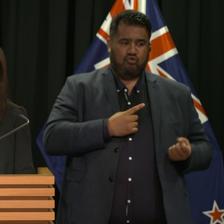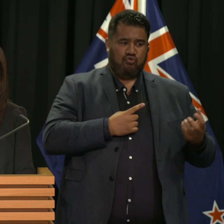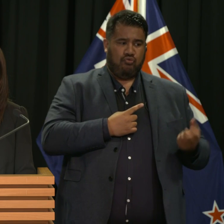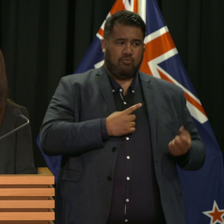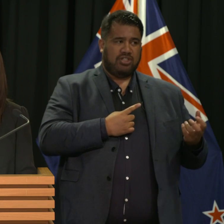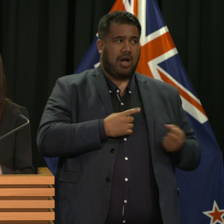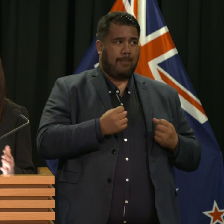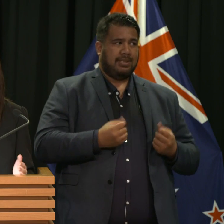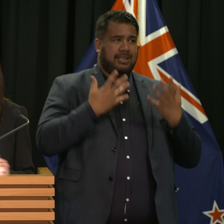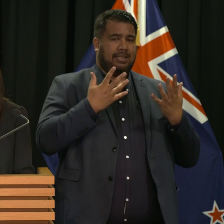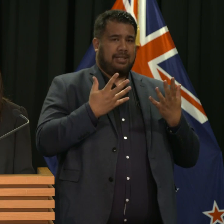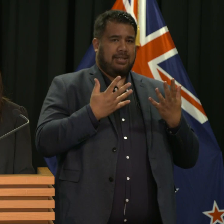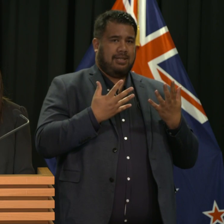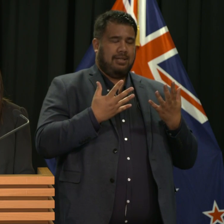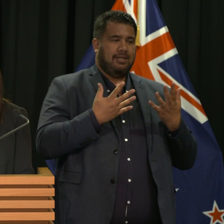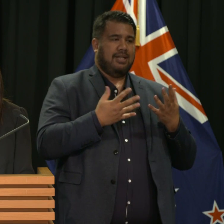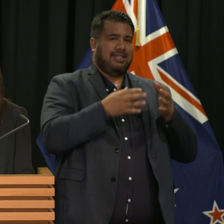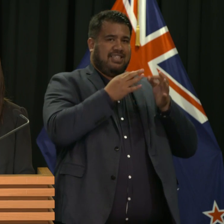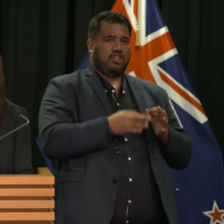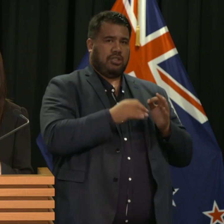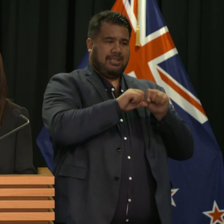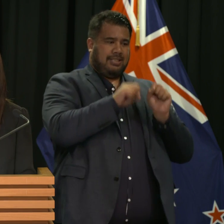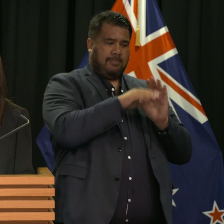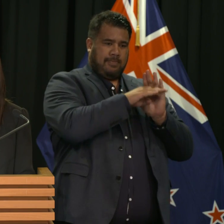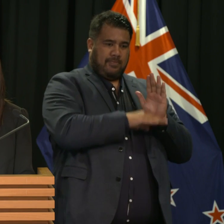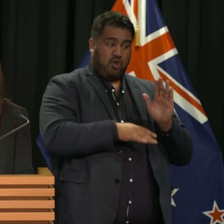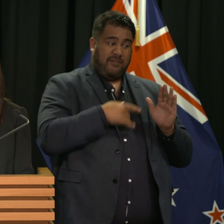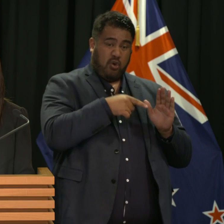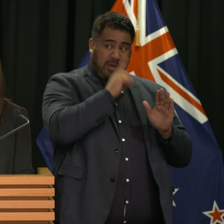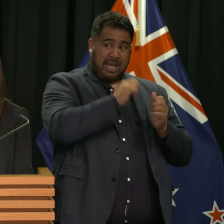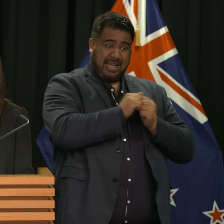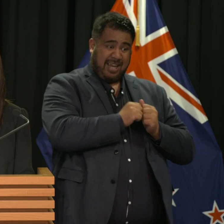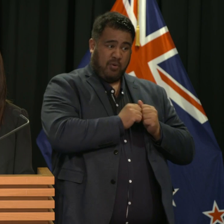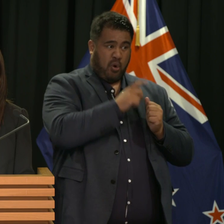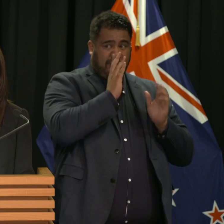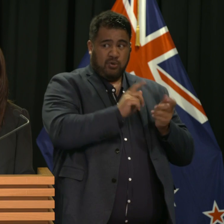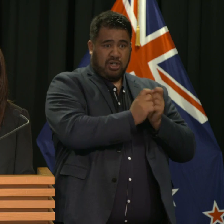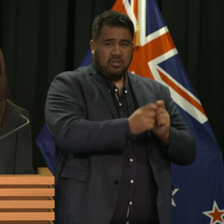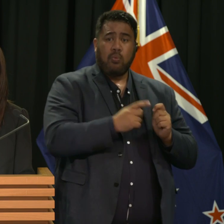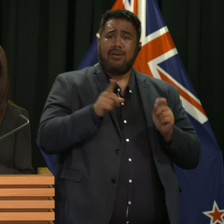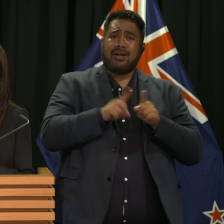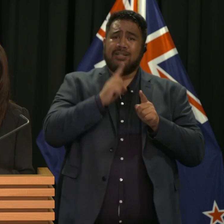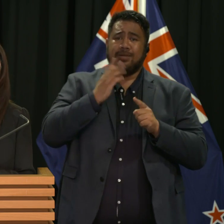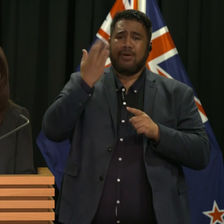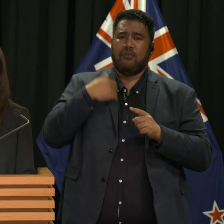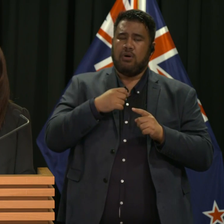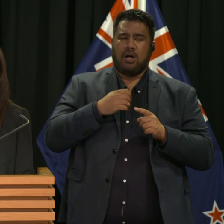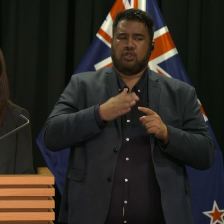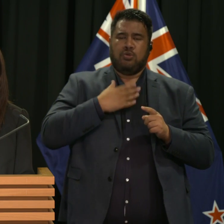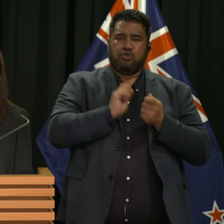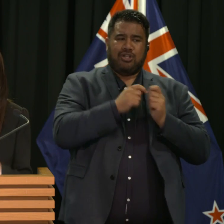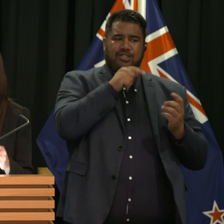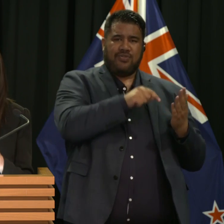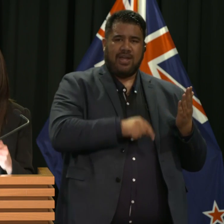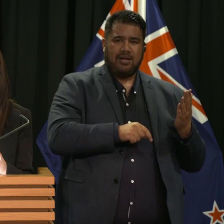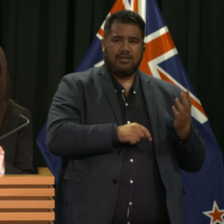sustainable? Look, this is, in that frame, I've already said that I don't intend to make any changes in that regard. What we have